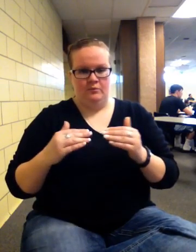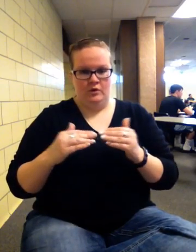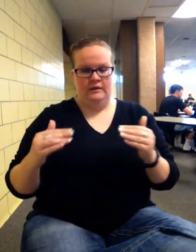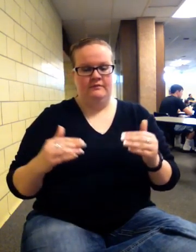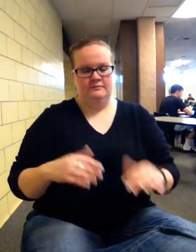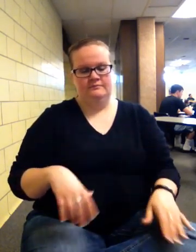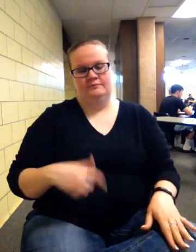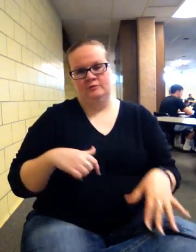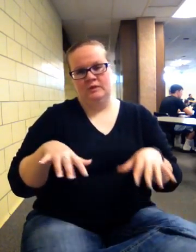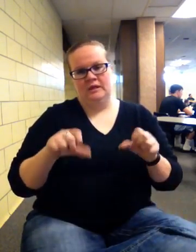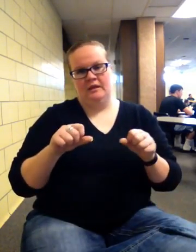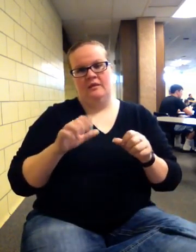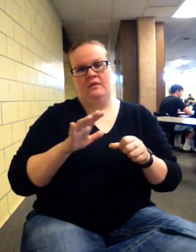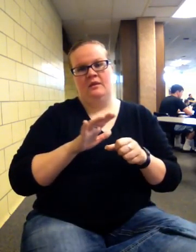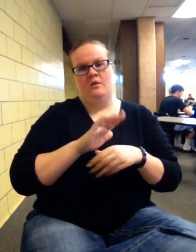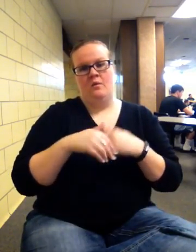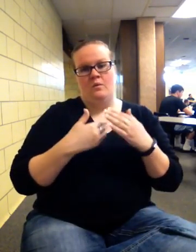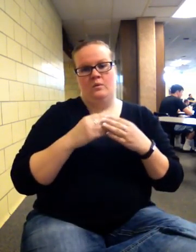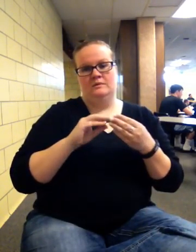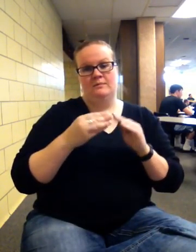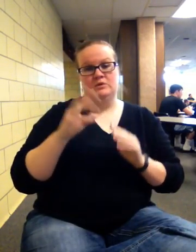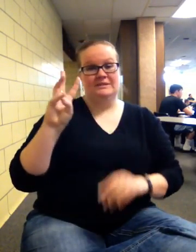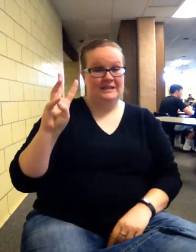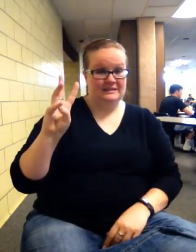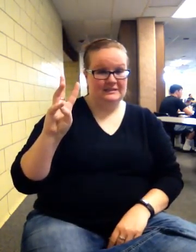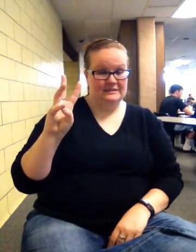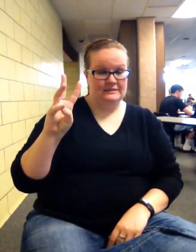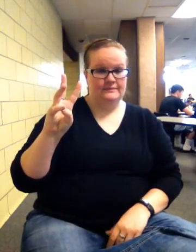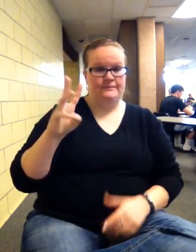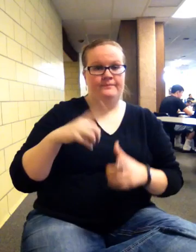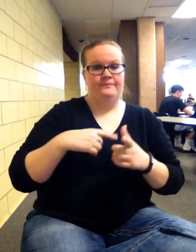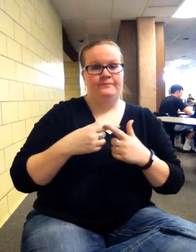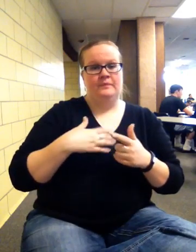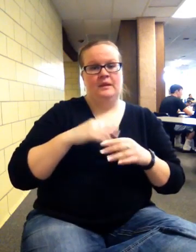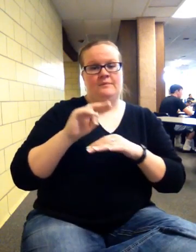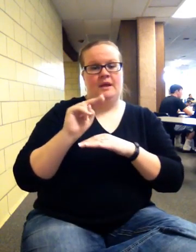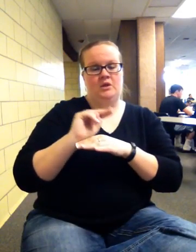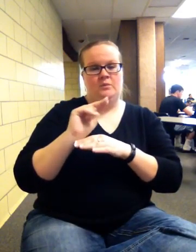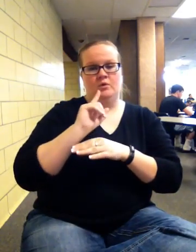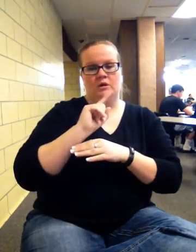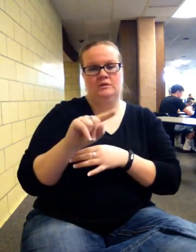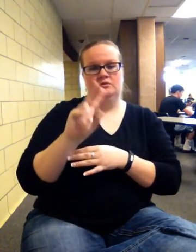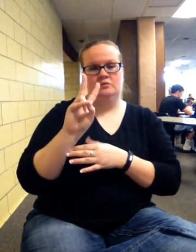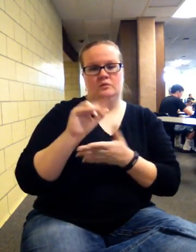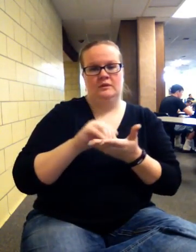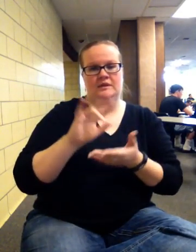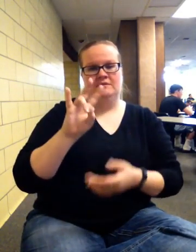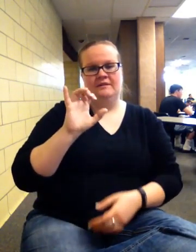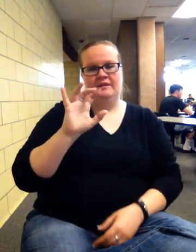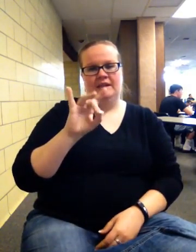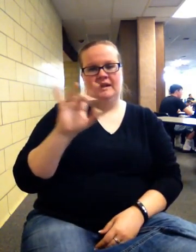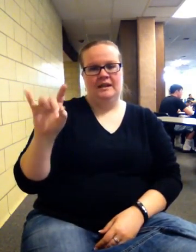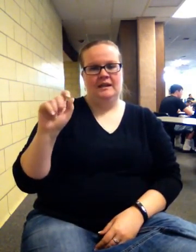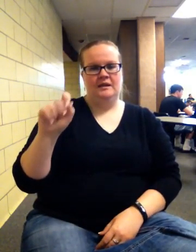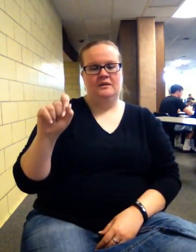So I take the whole number six, and then my numerator is the $2,788-20, the last